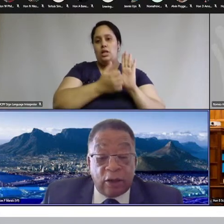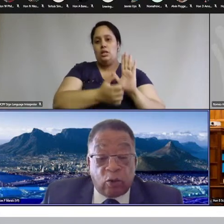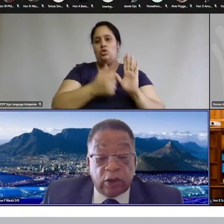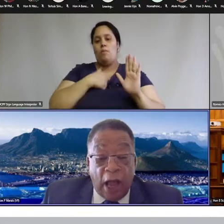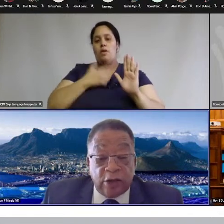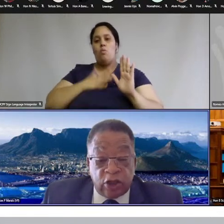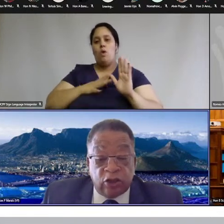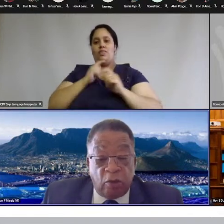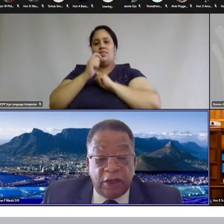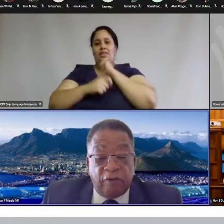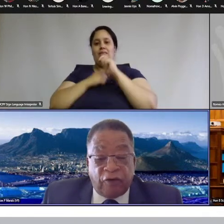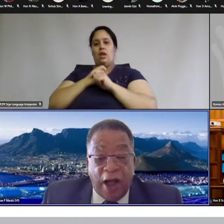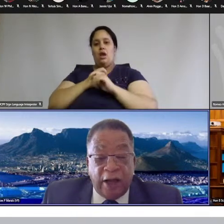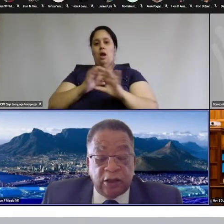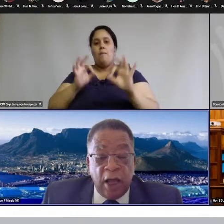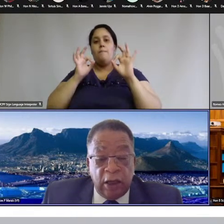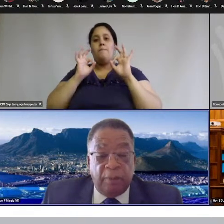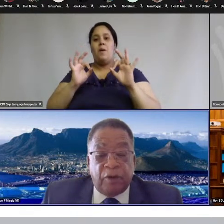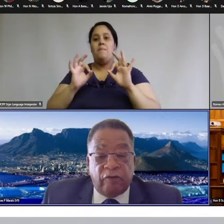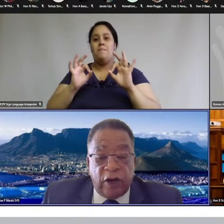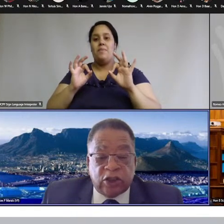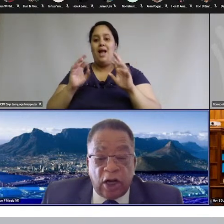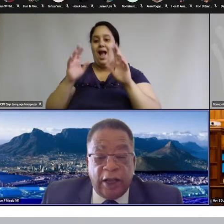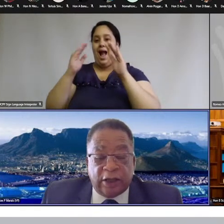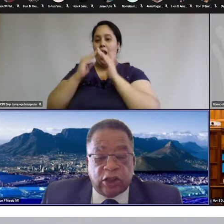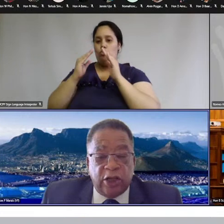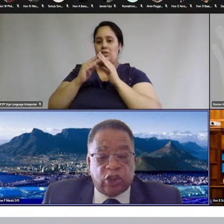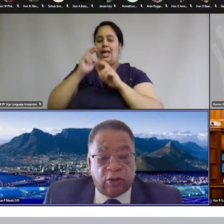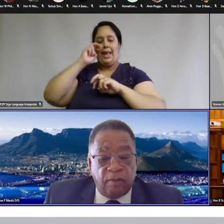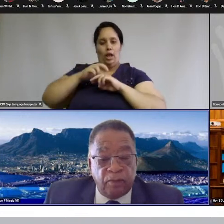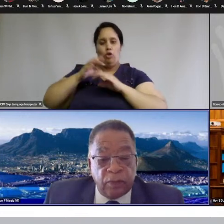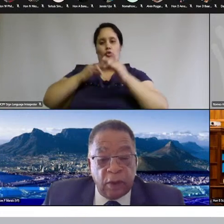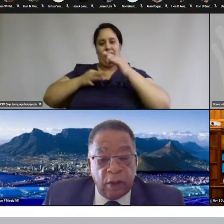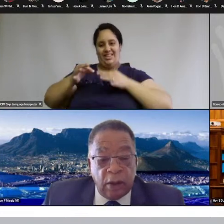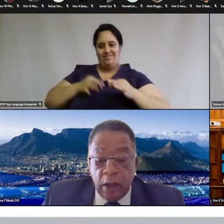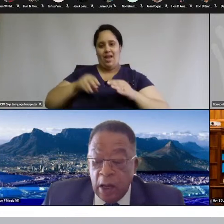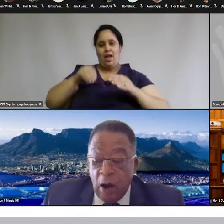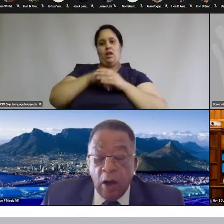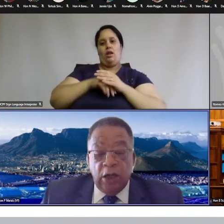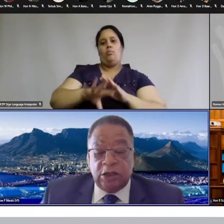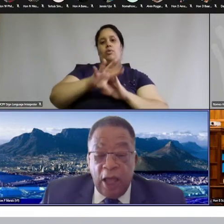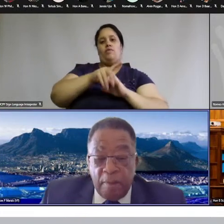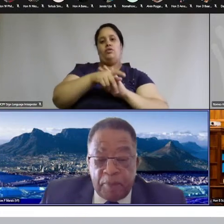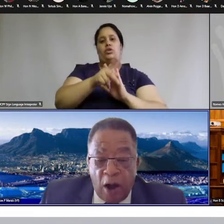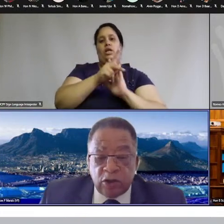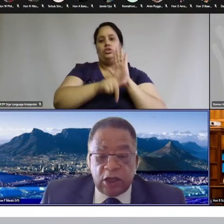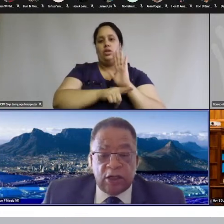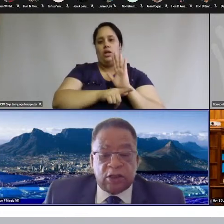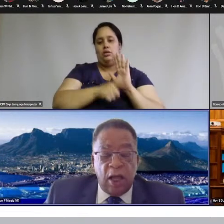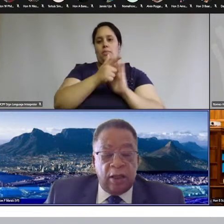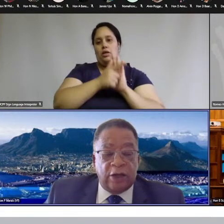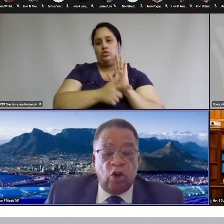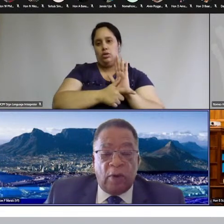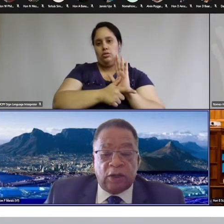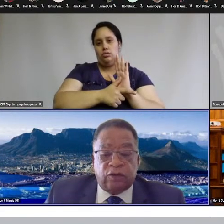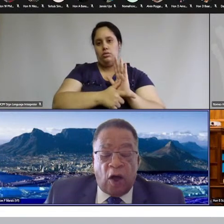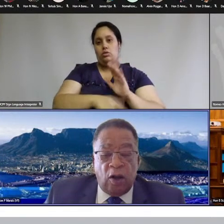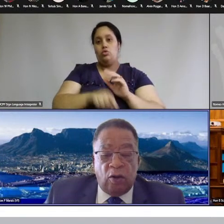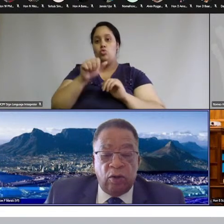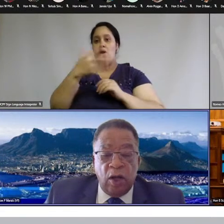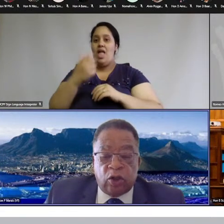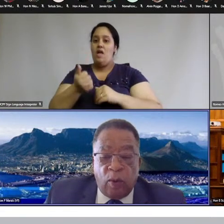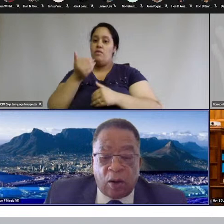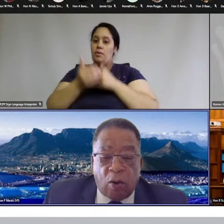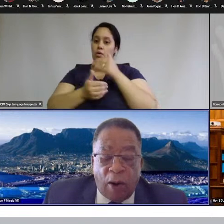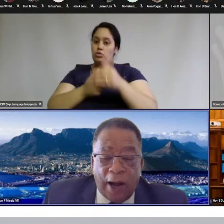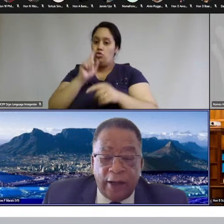term adequate housing to be defined in provincial legislation. Is there a process that you must